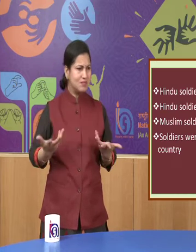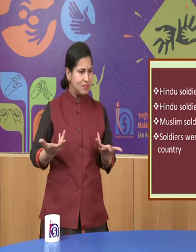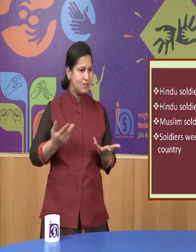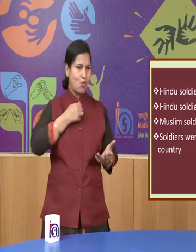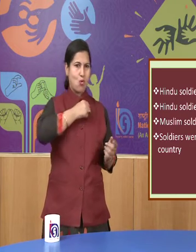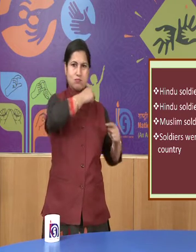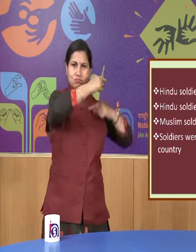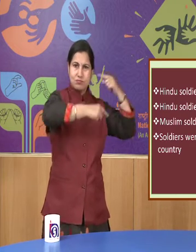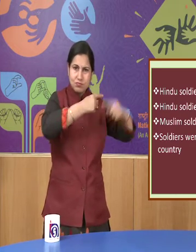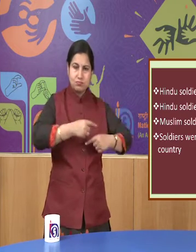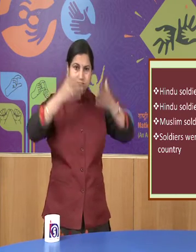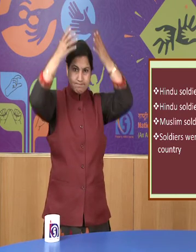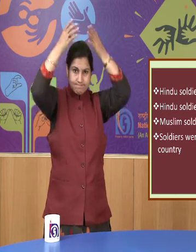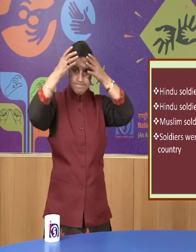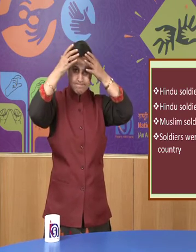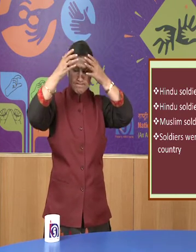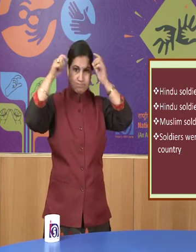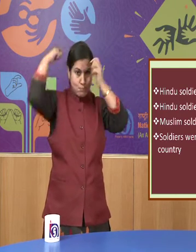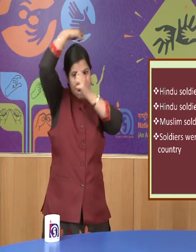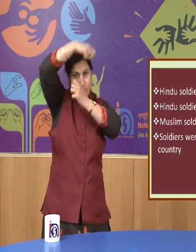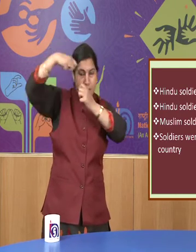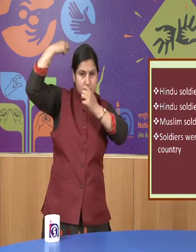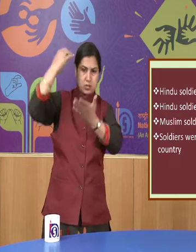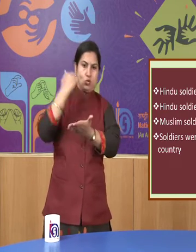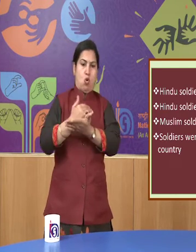wear turban or pagadi.